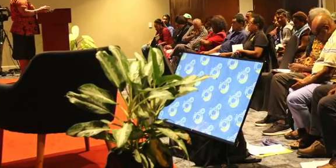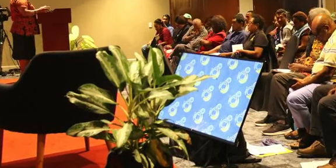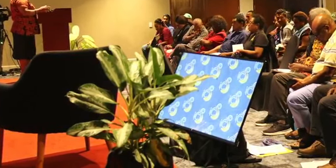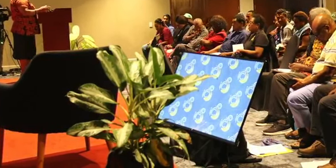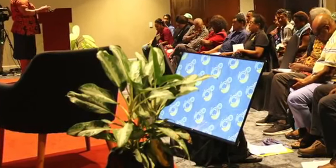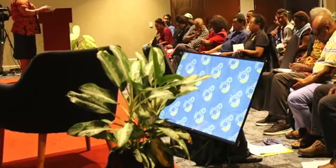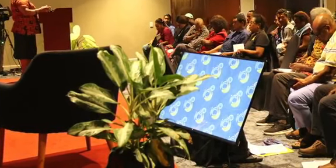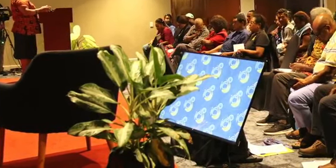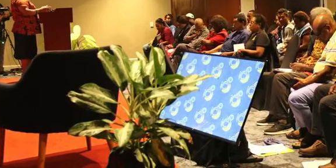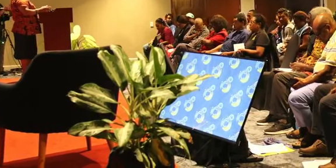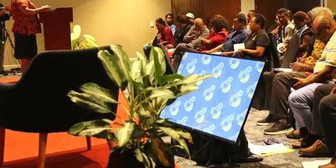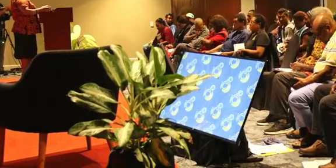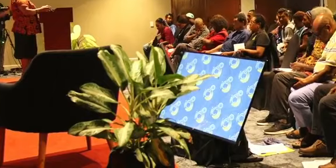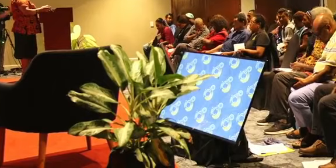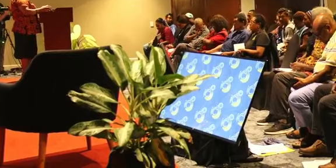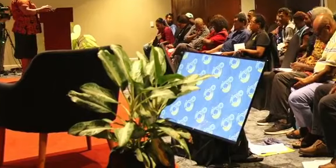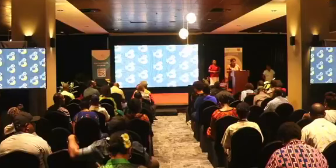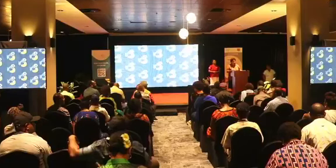Thank you.